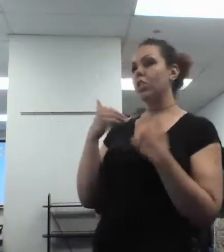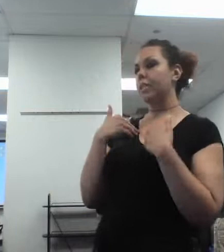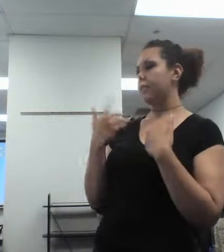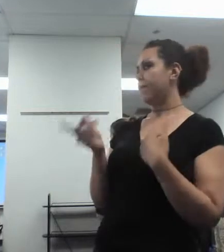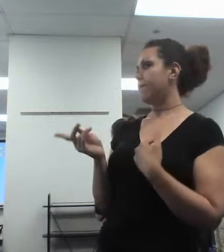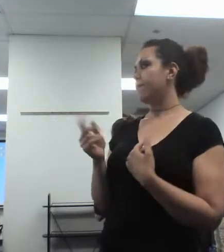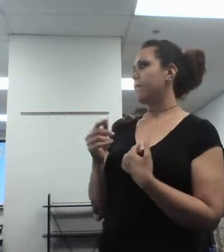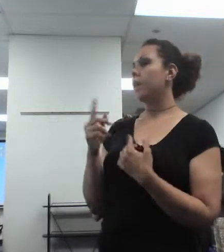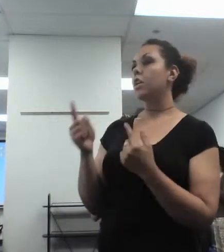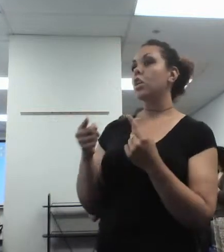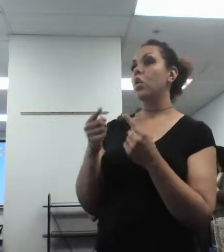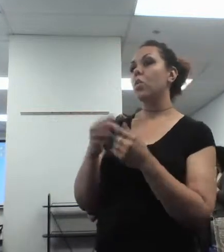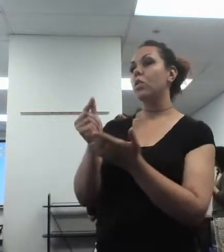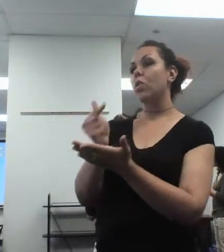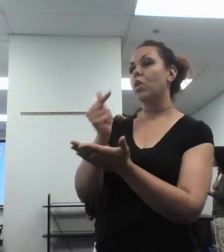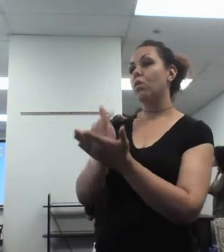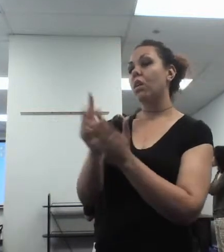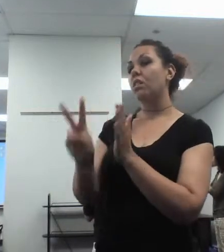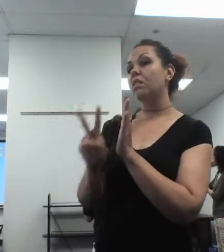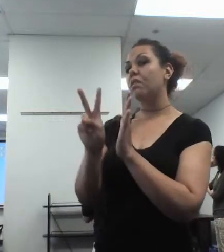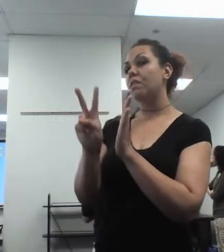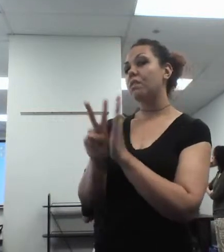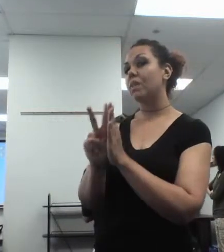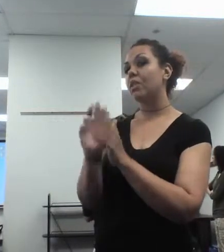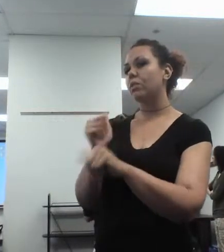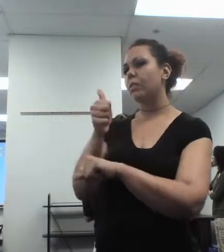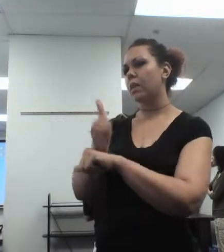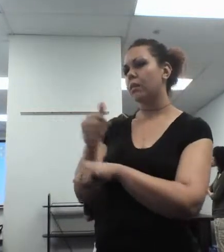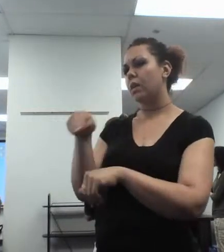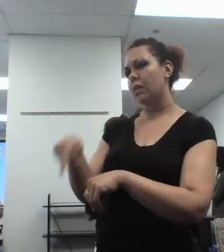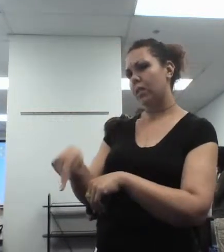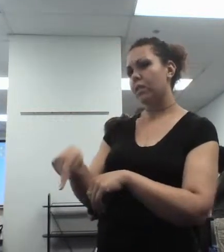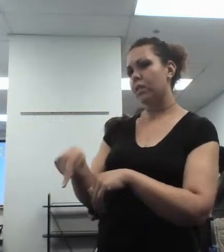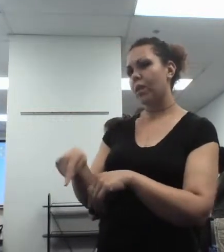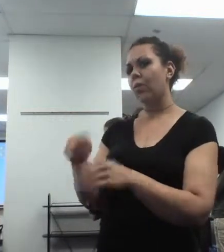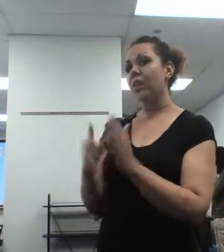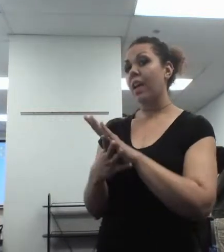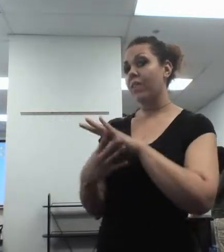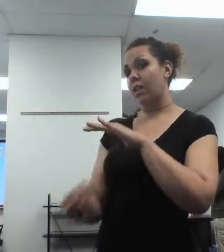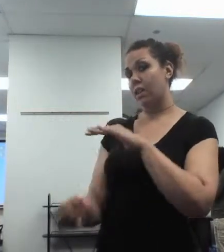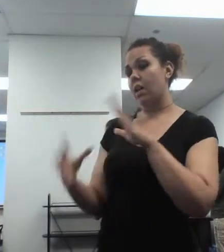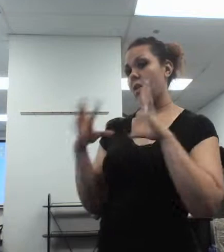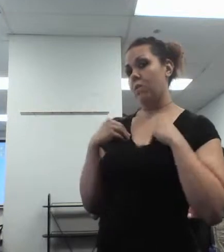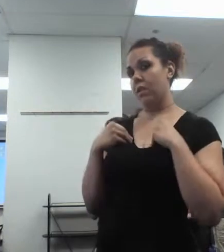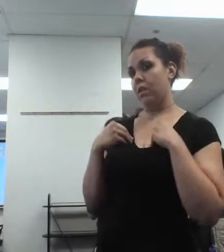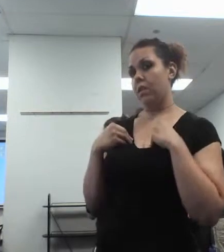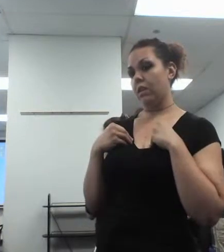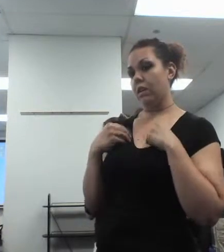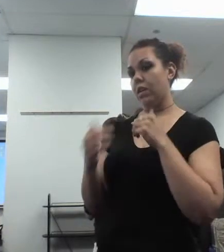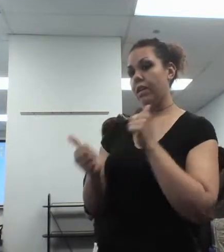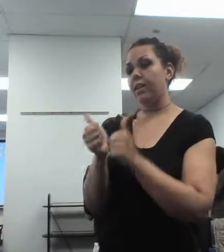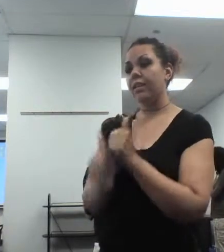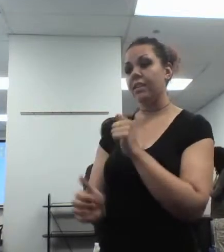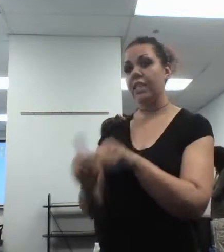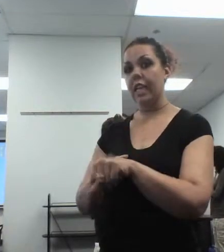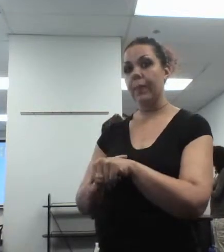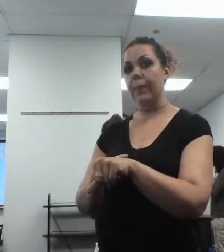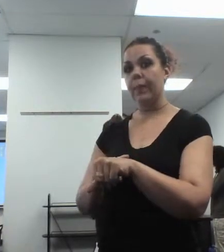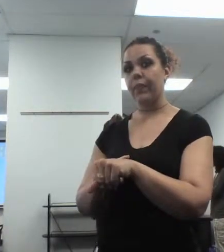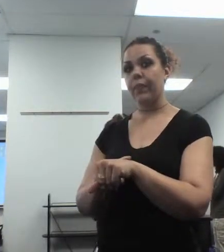we're grading our videos based on this, are we gonna get a new copy of this every time, or are we just gonna write like 4 and then write comments and type it out? I'm going to give you a new copy every time.